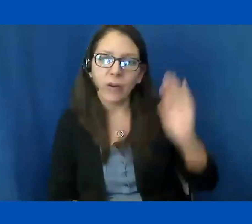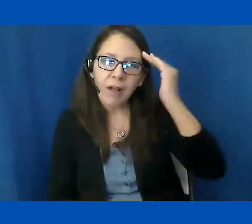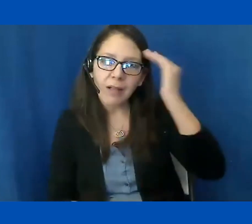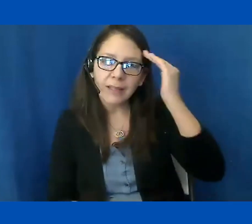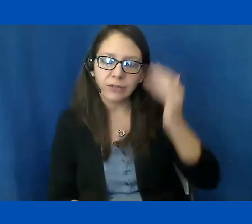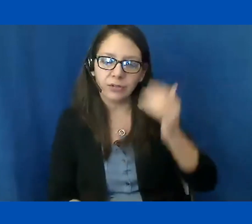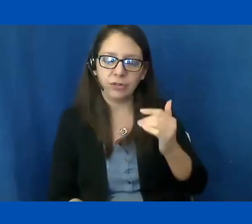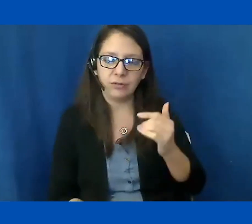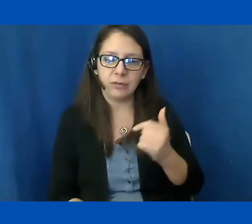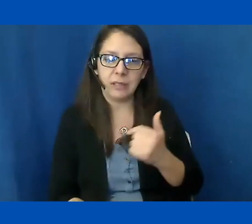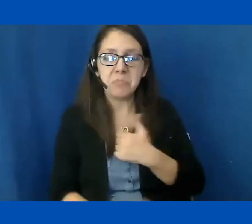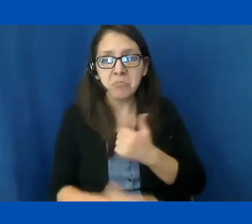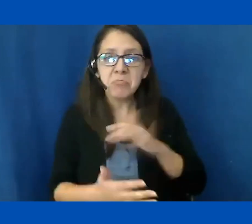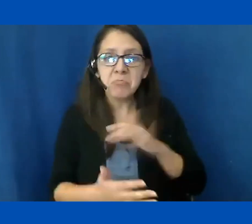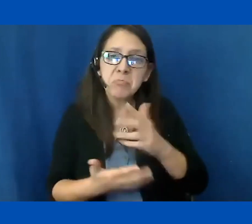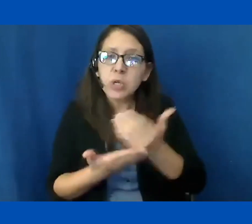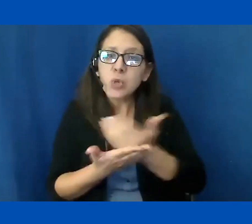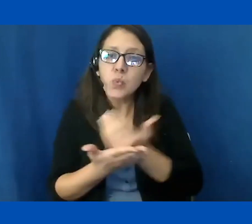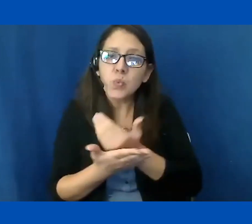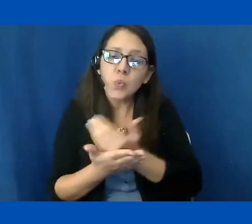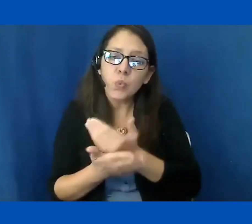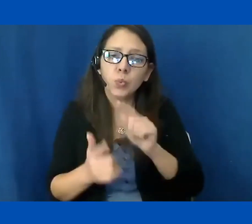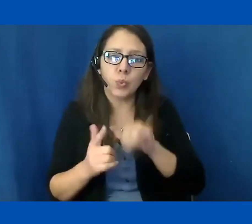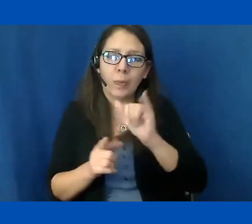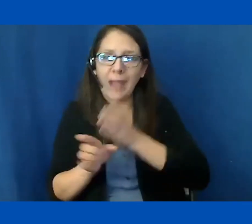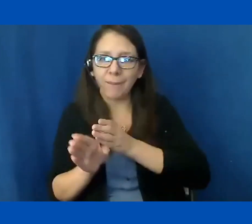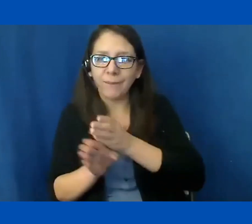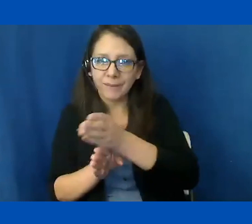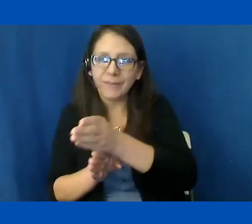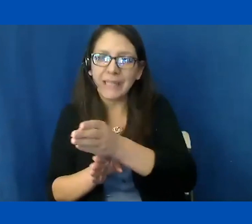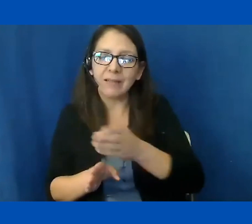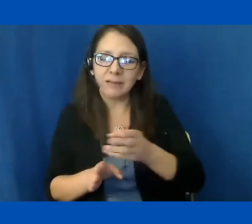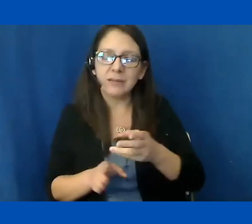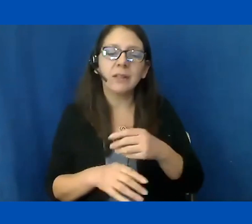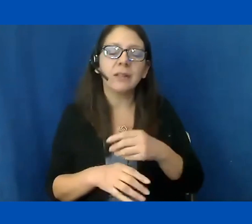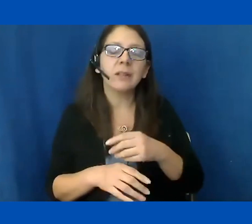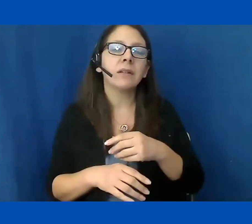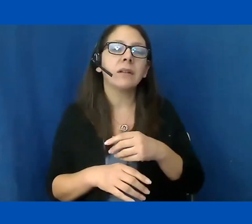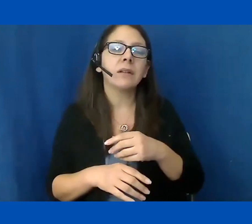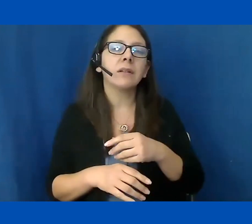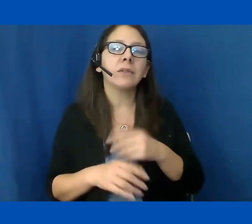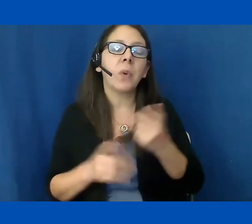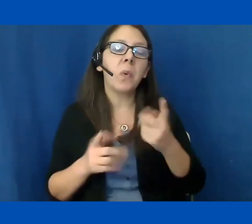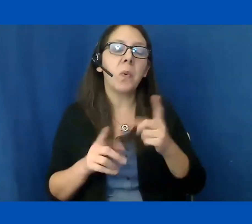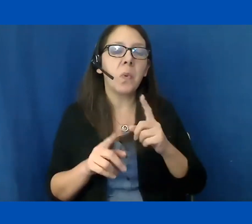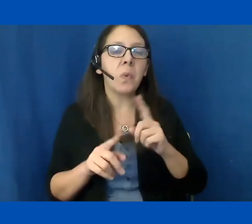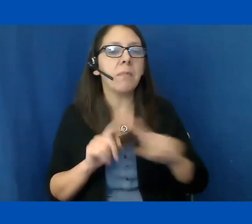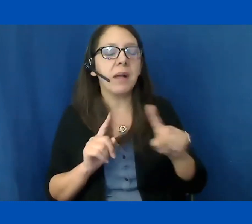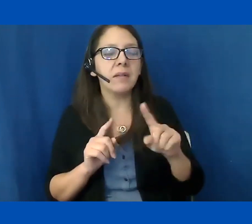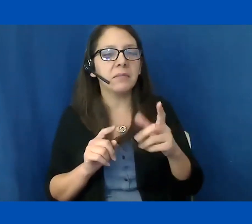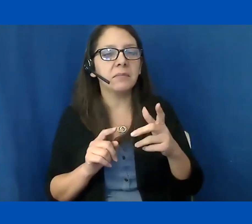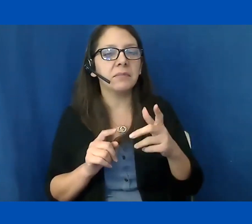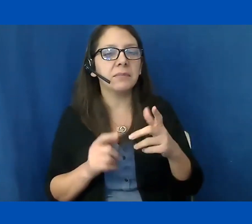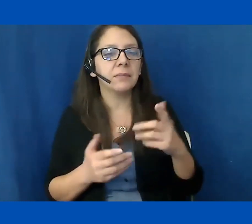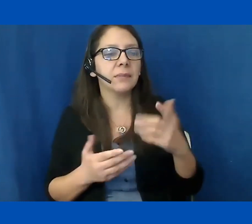I'm not as new, but I'm fairly new to the field, to the workforce, right? So yeah, but thanks